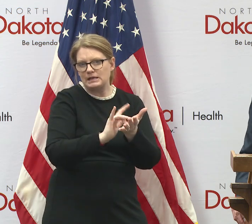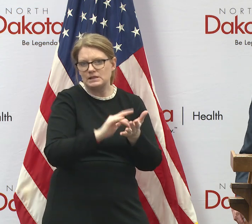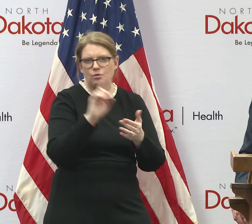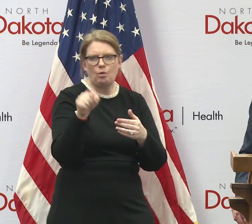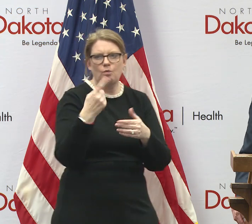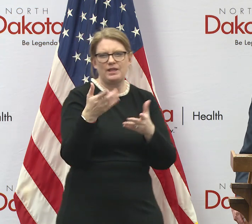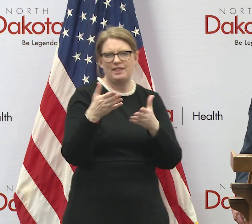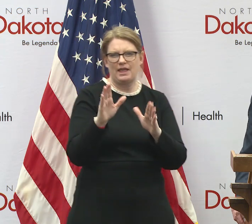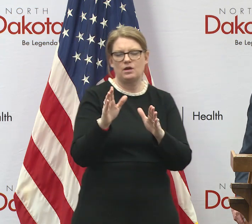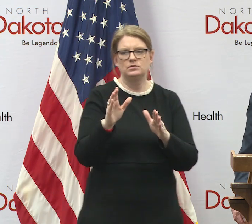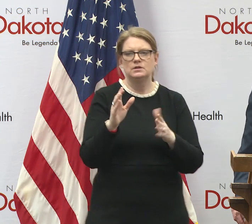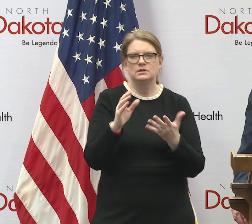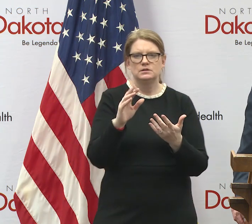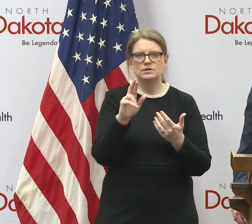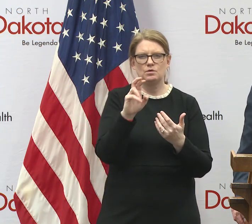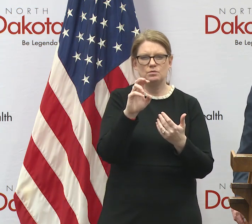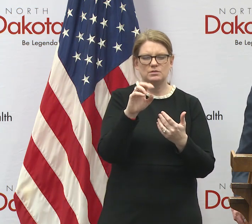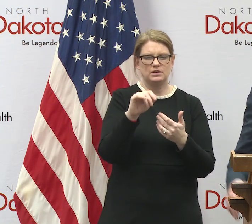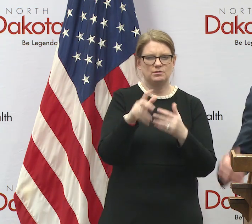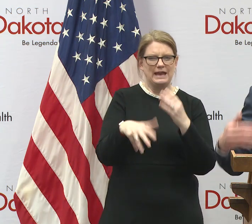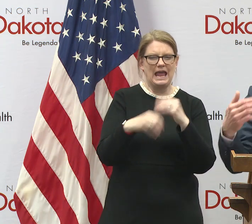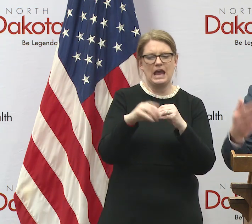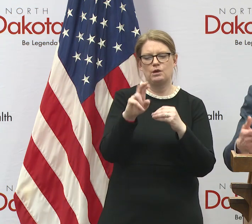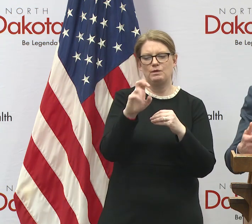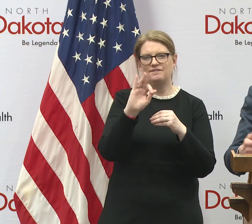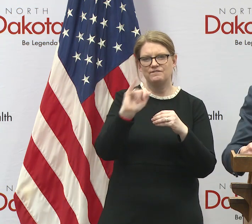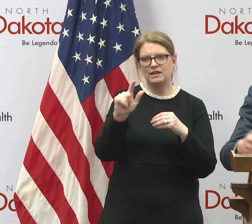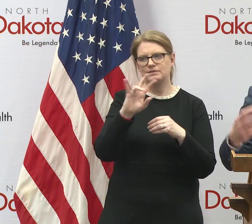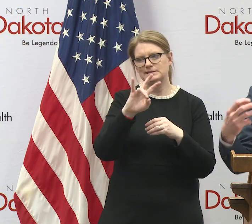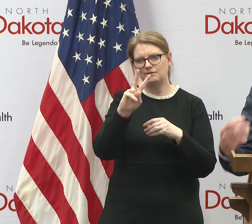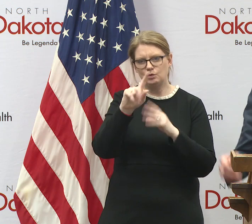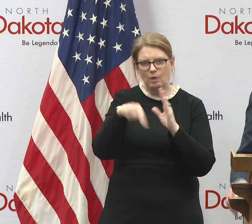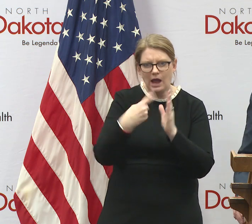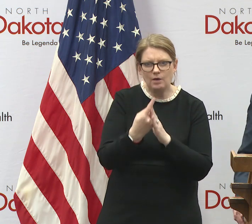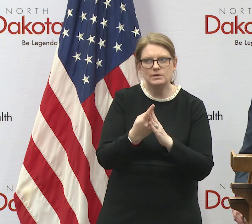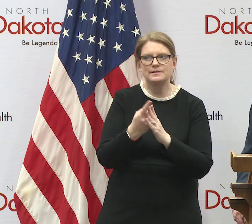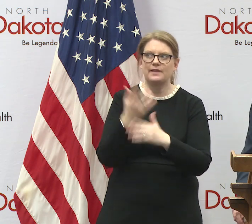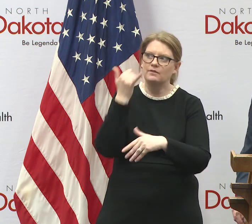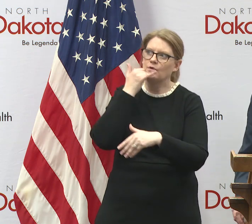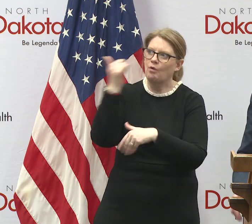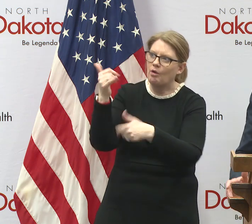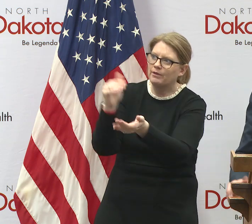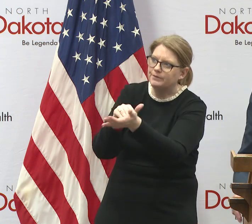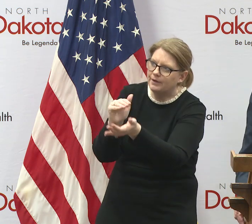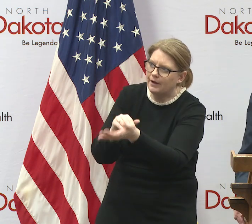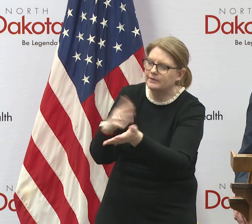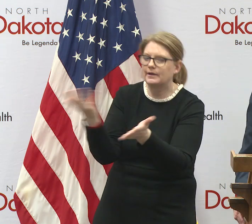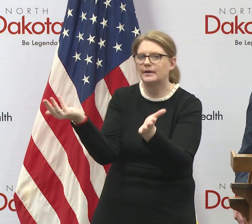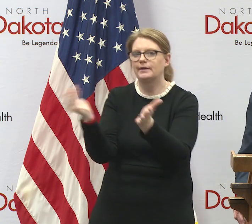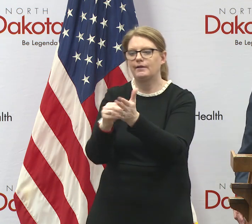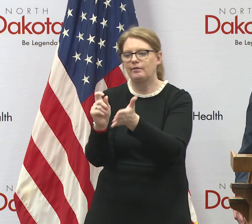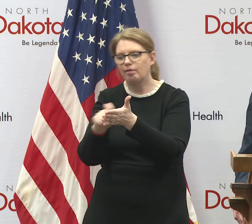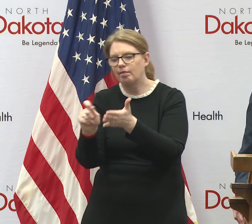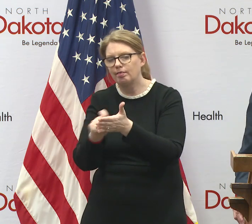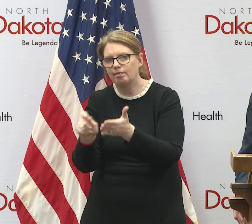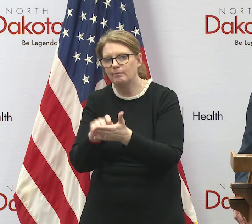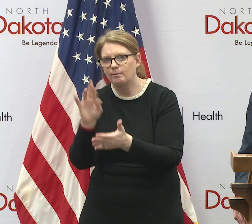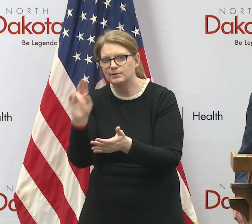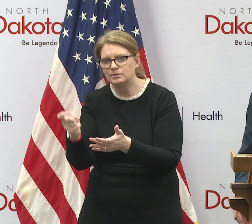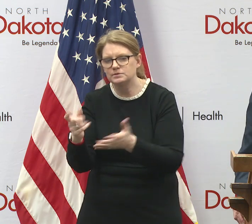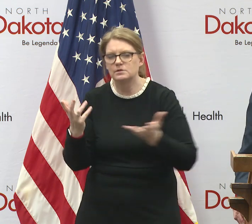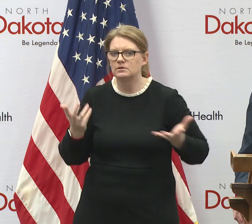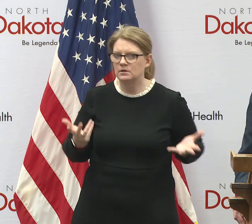allowed right now to refill that for 72 hours. Then they have to go back to their doctor and get another, written prescription.